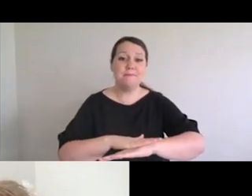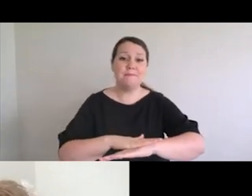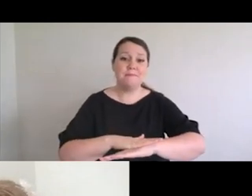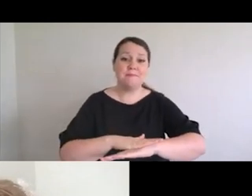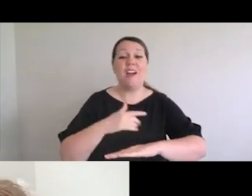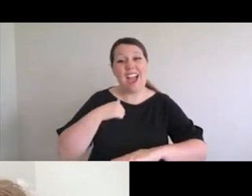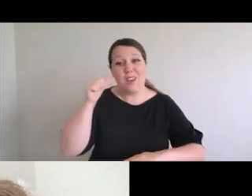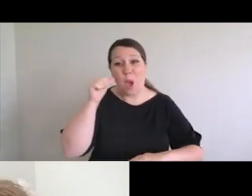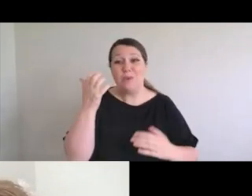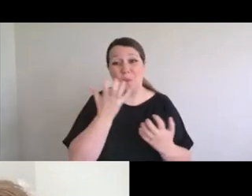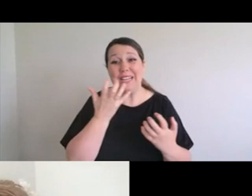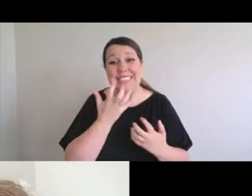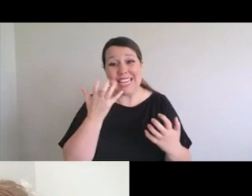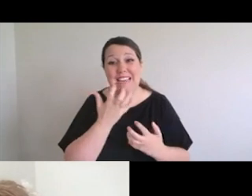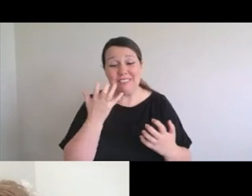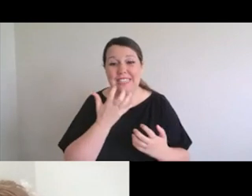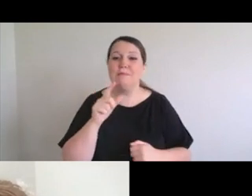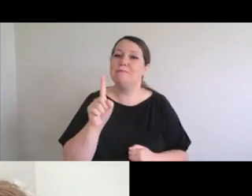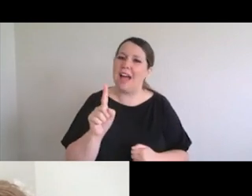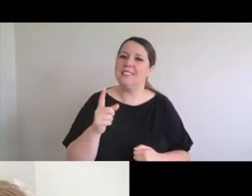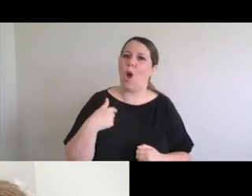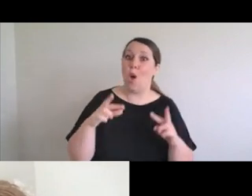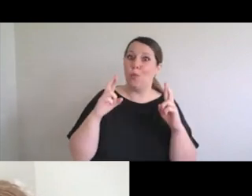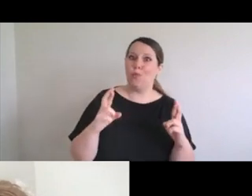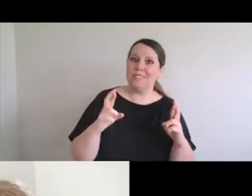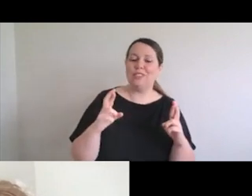scary to think of, but wish everyone